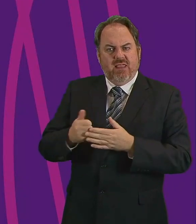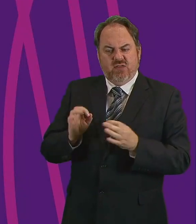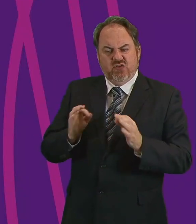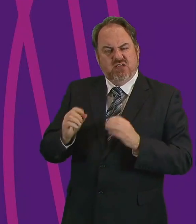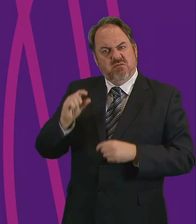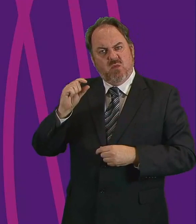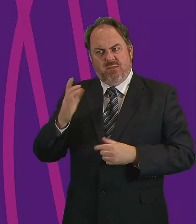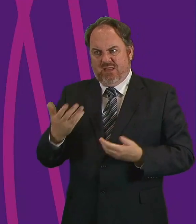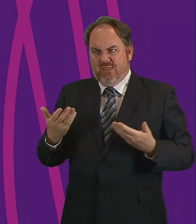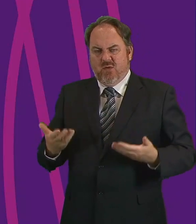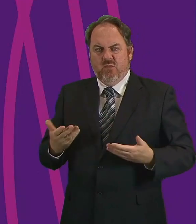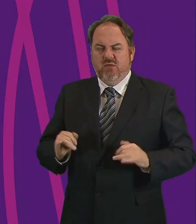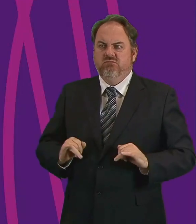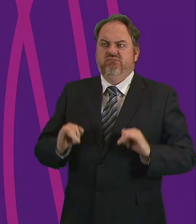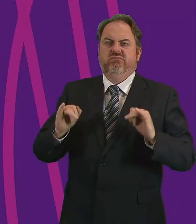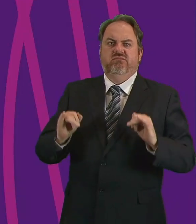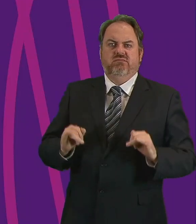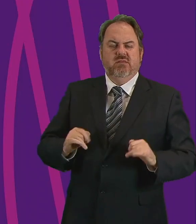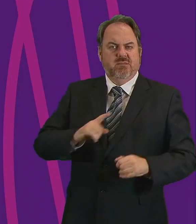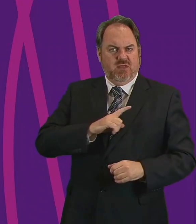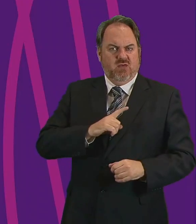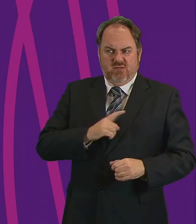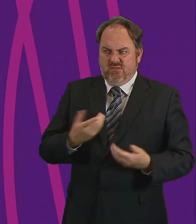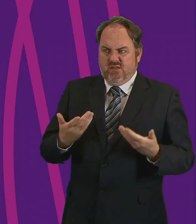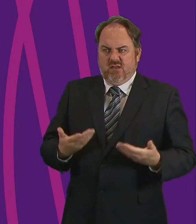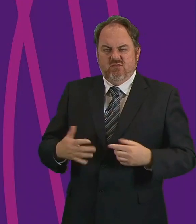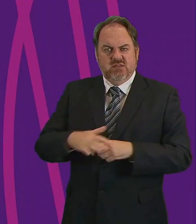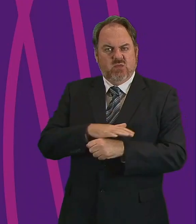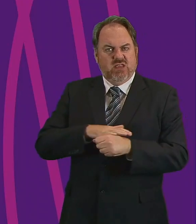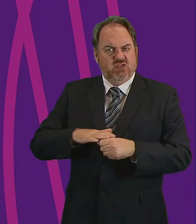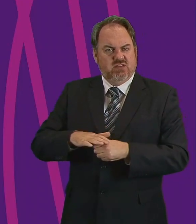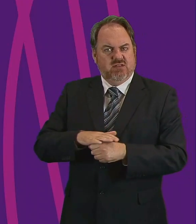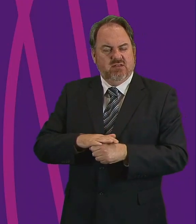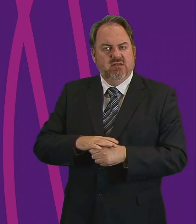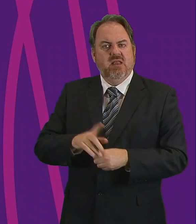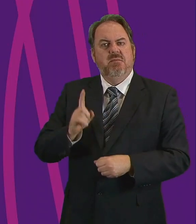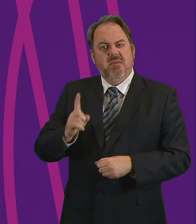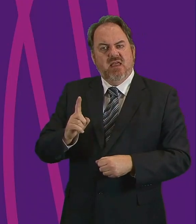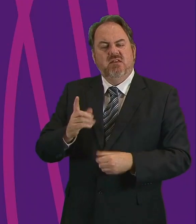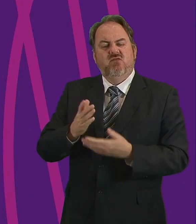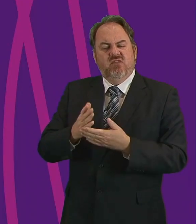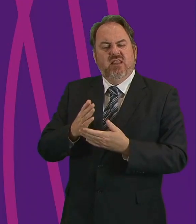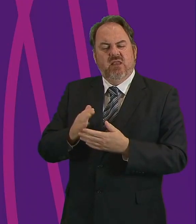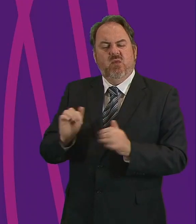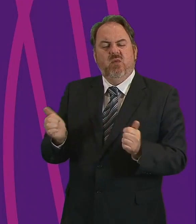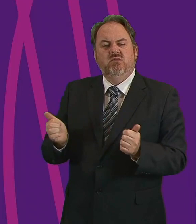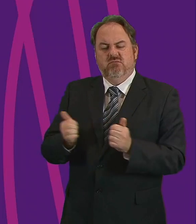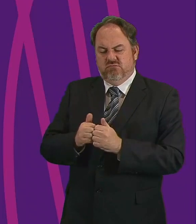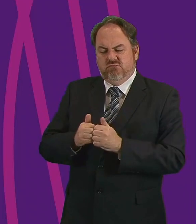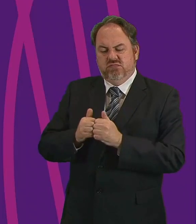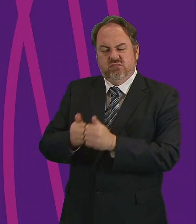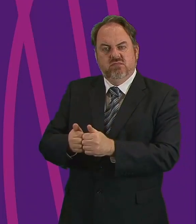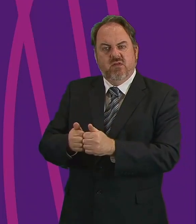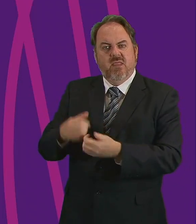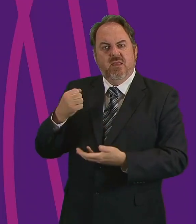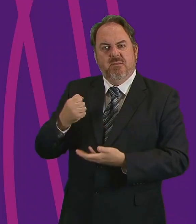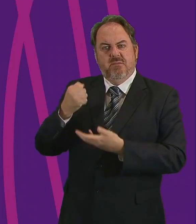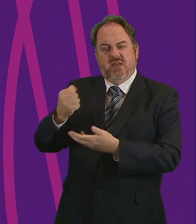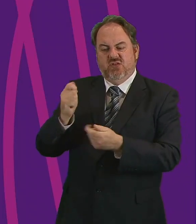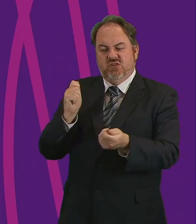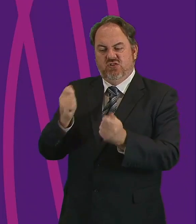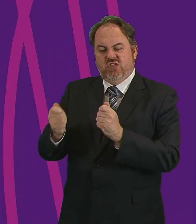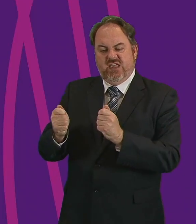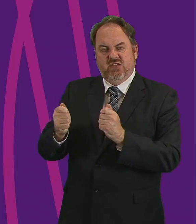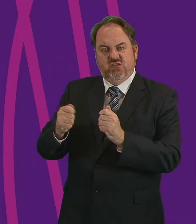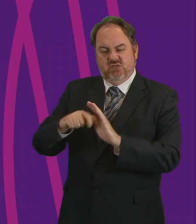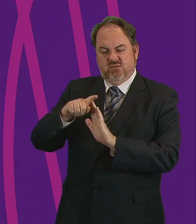But that is largely a technical decision to pass the budget revision document. And what we